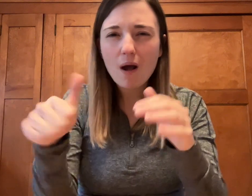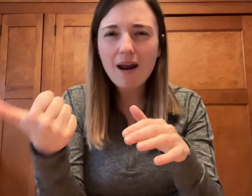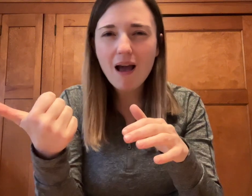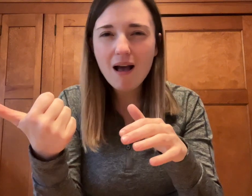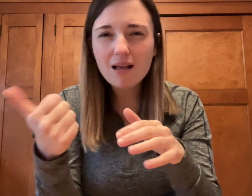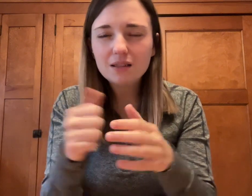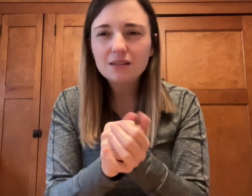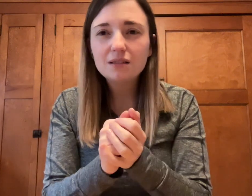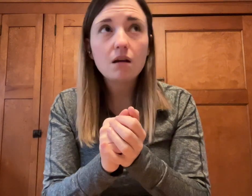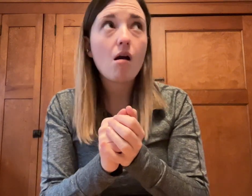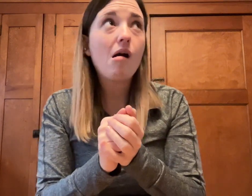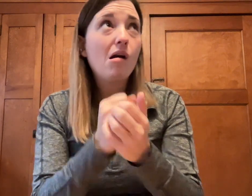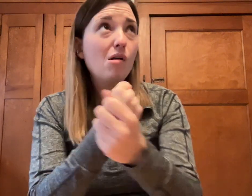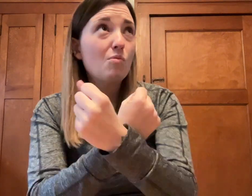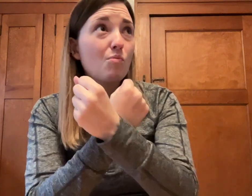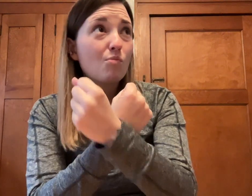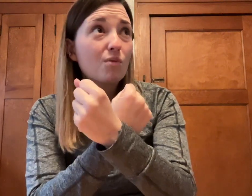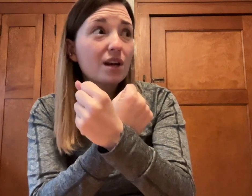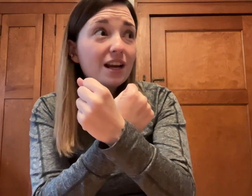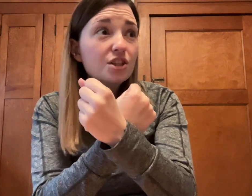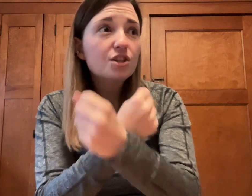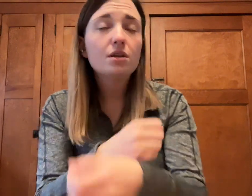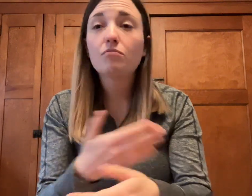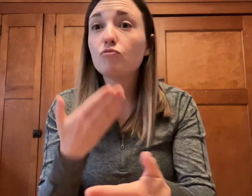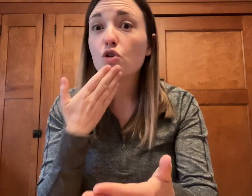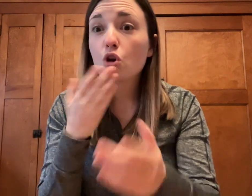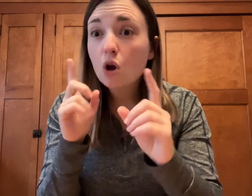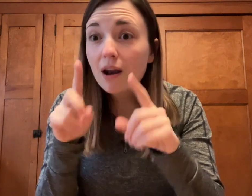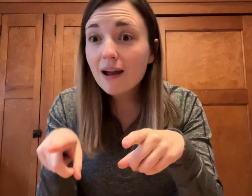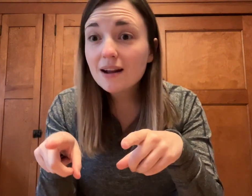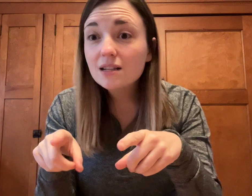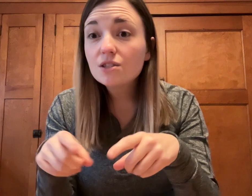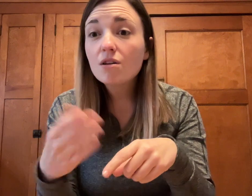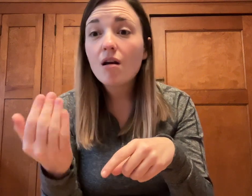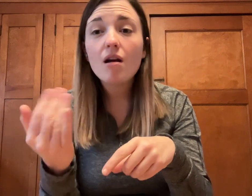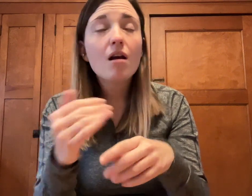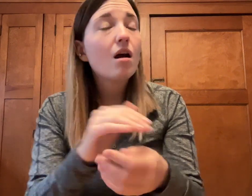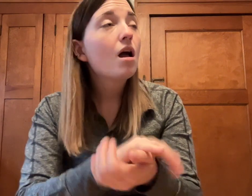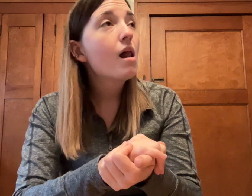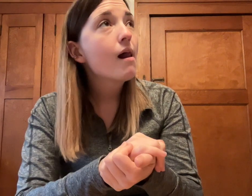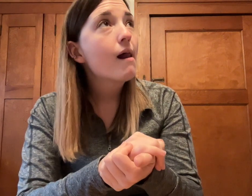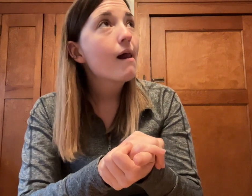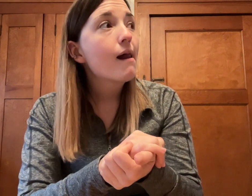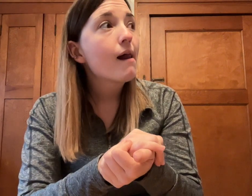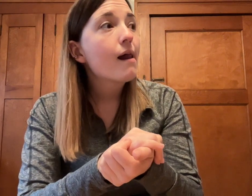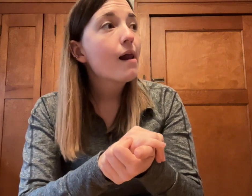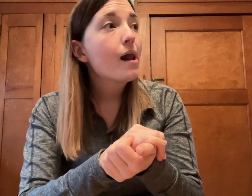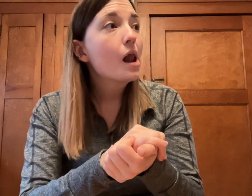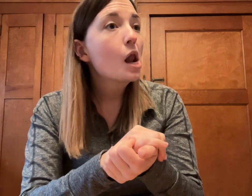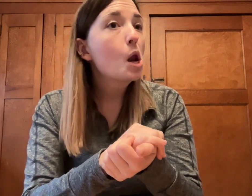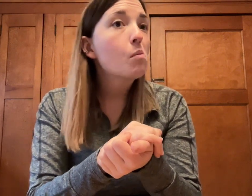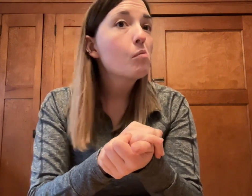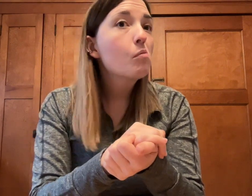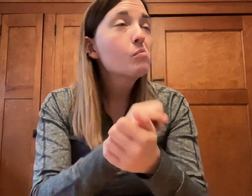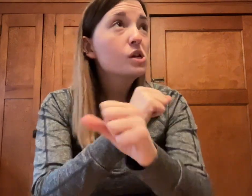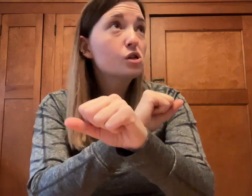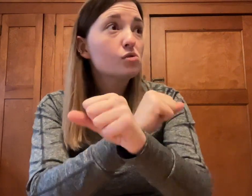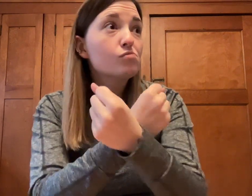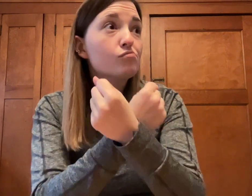it. Good answer. When you fall, it might not hurt your bone as much. Protect the bone. Okay, good. Protection and support are the two